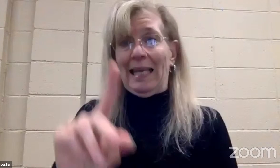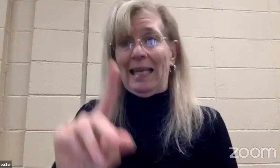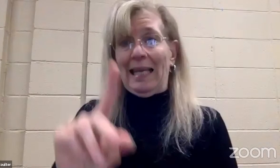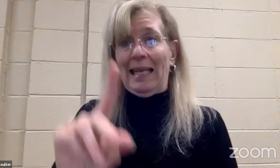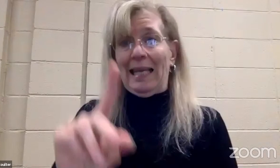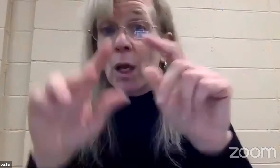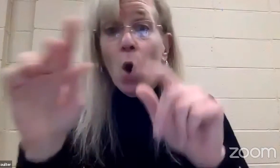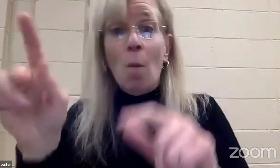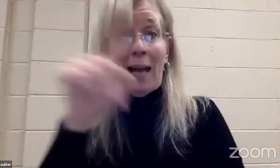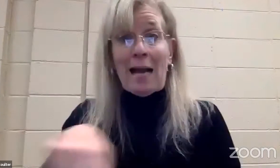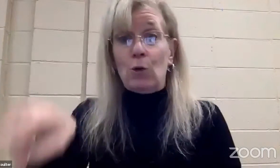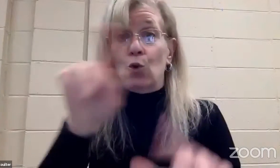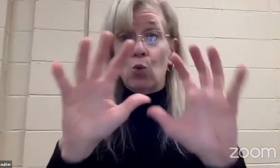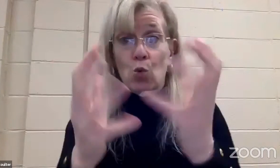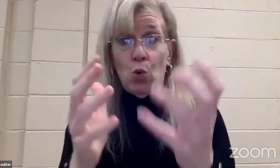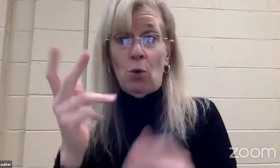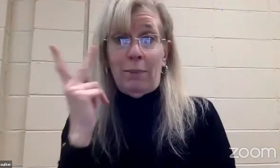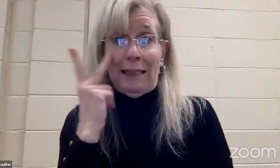you have questions.